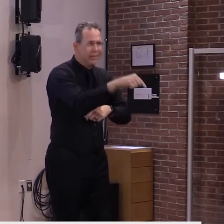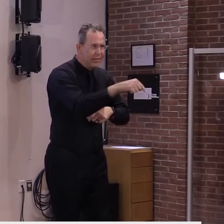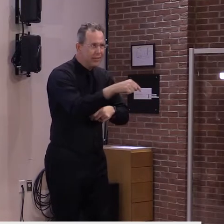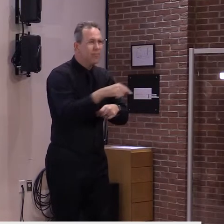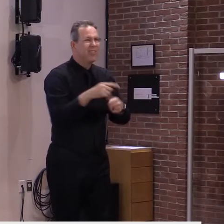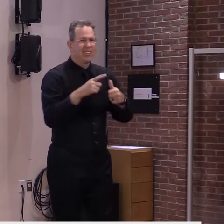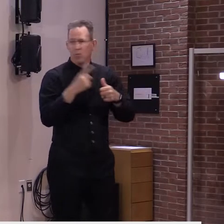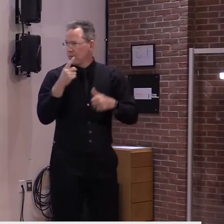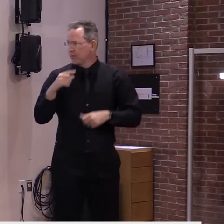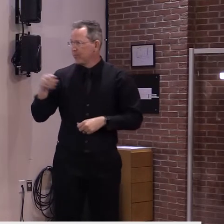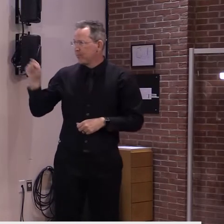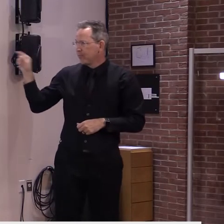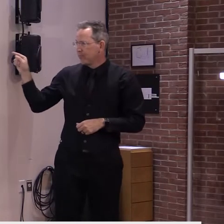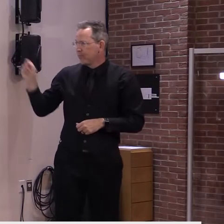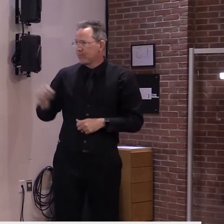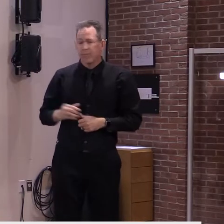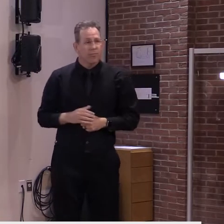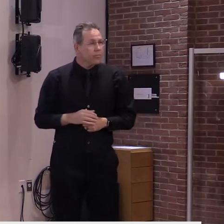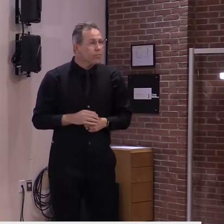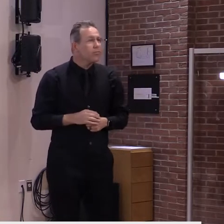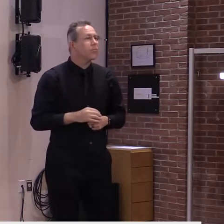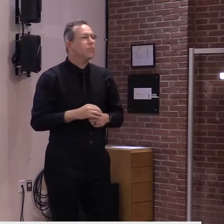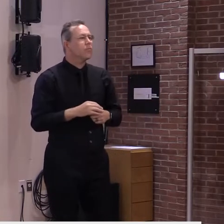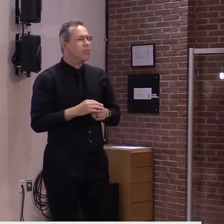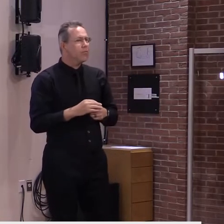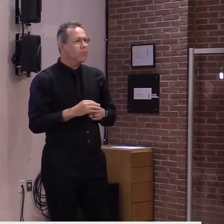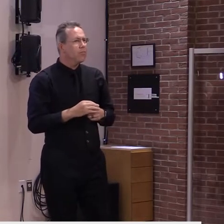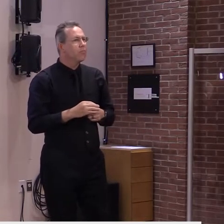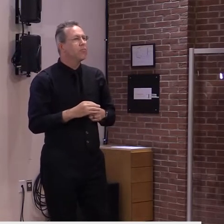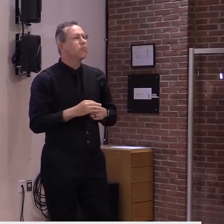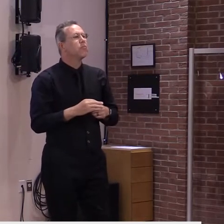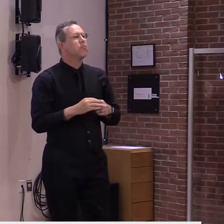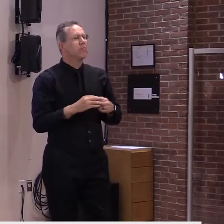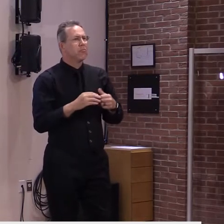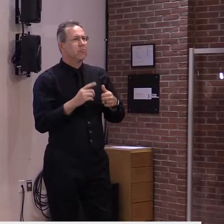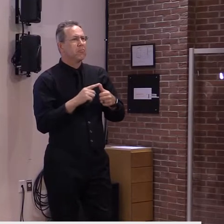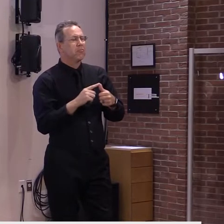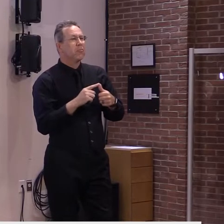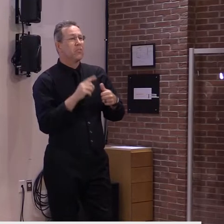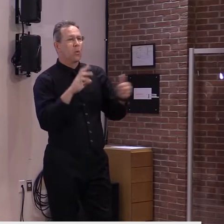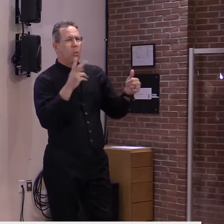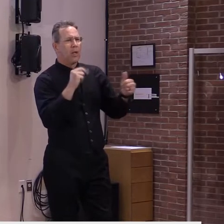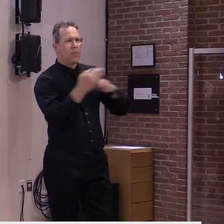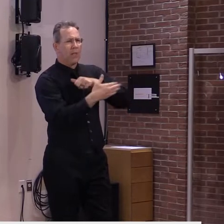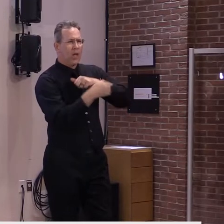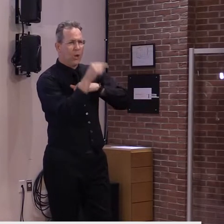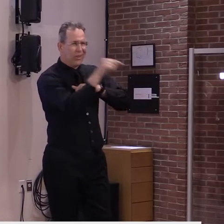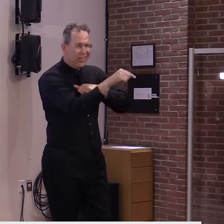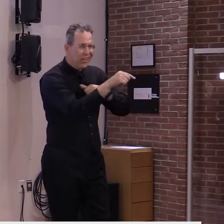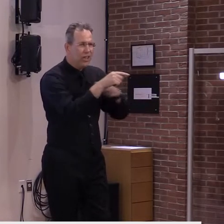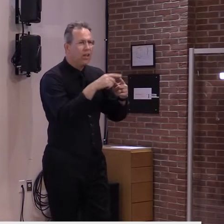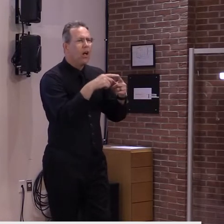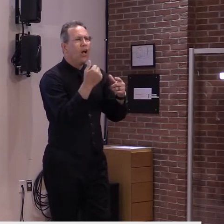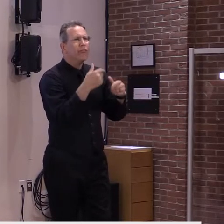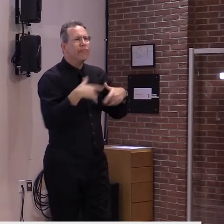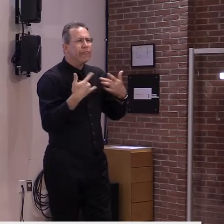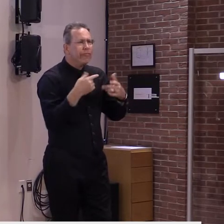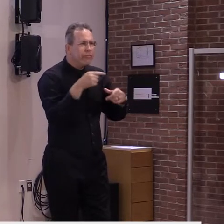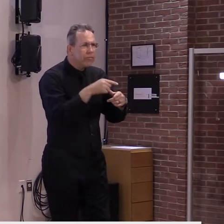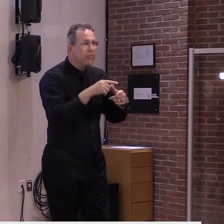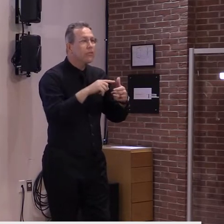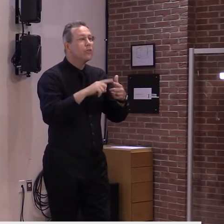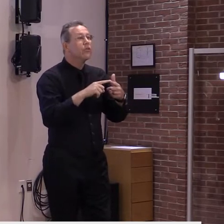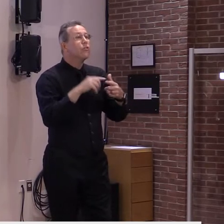be vaccinating at the Wynn Hall Fire Station and the Londonderry Ambulance Service. Tomorrow, we'll be